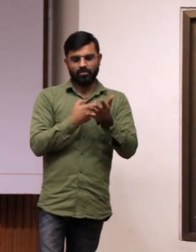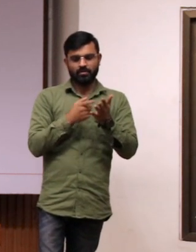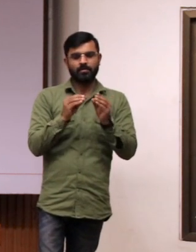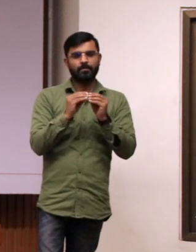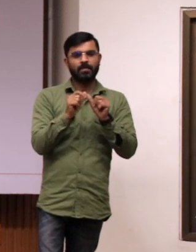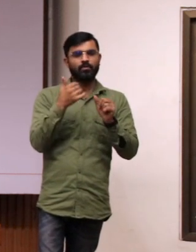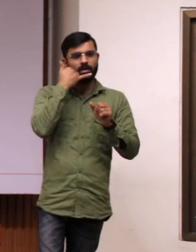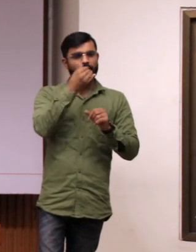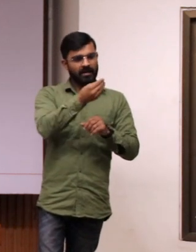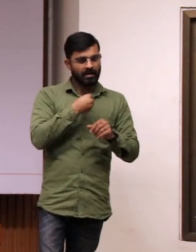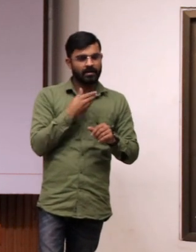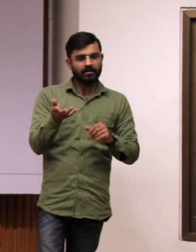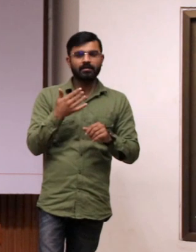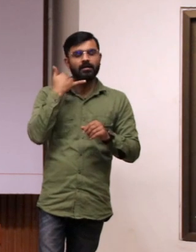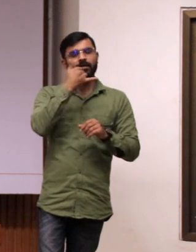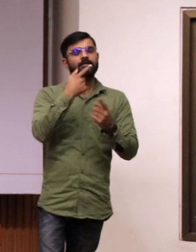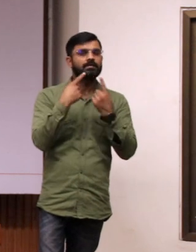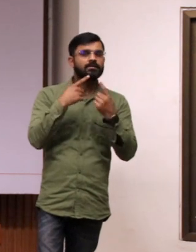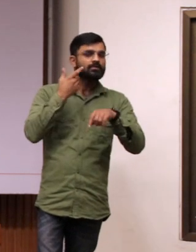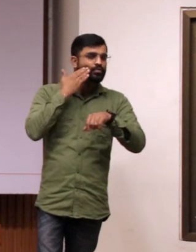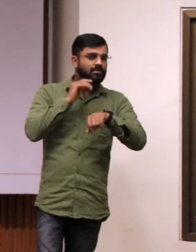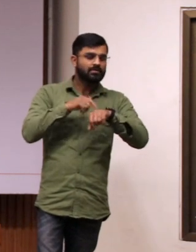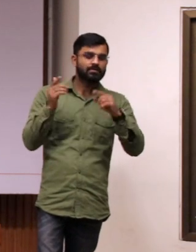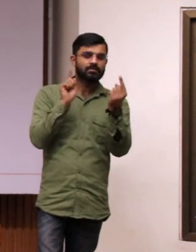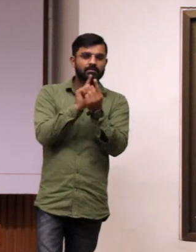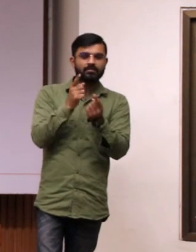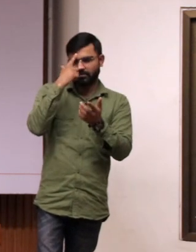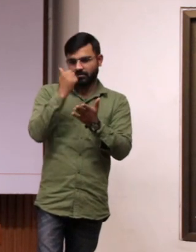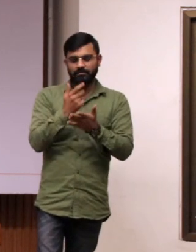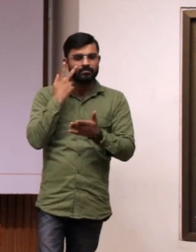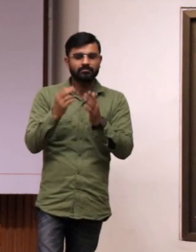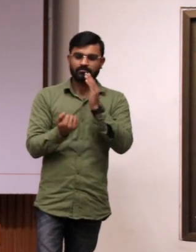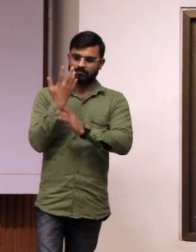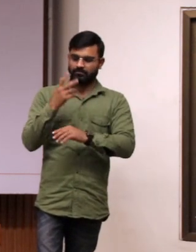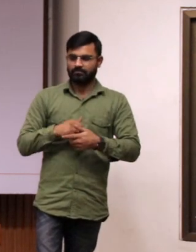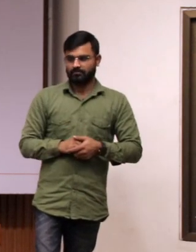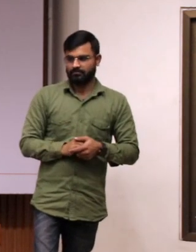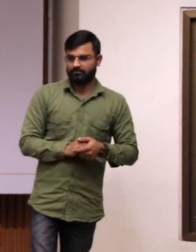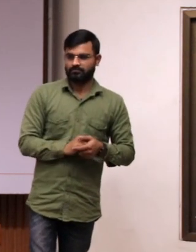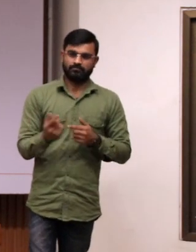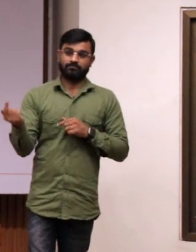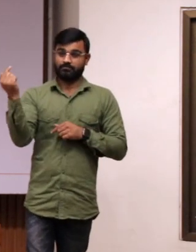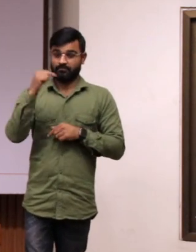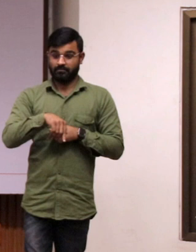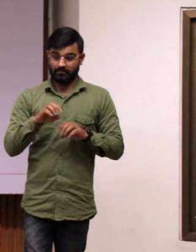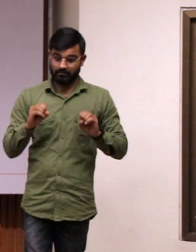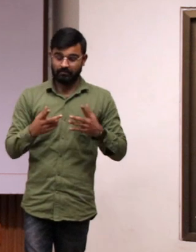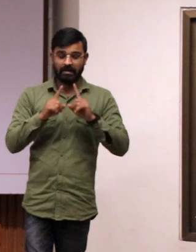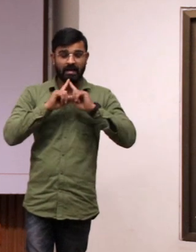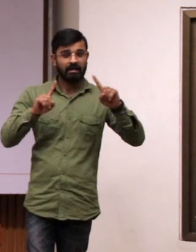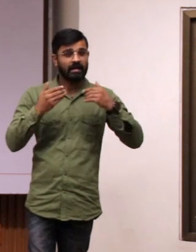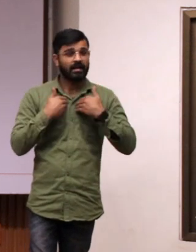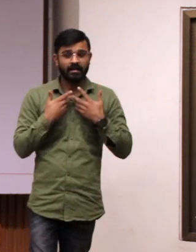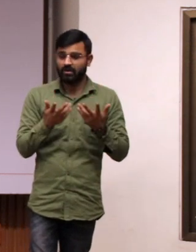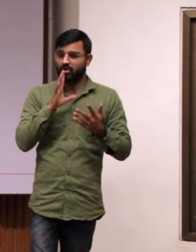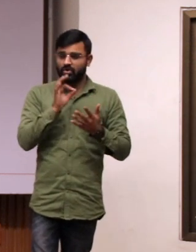number. That ask him on convenient date and time and go and visit the site, you will see trees. And when he came, he started crying that this